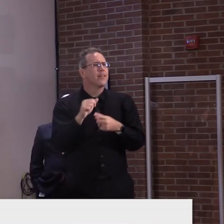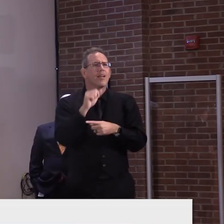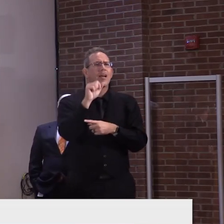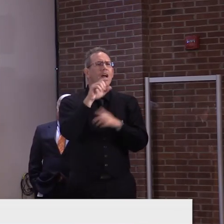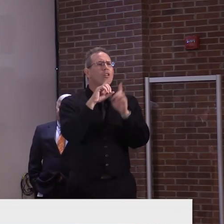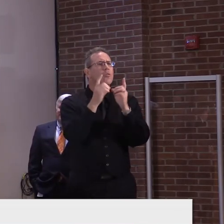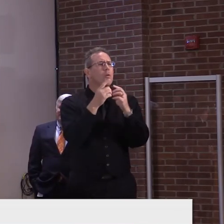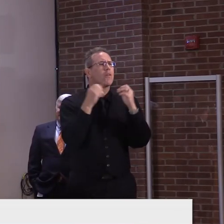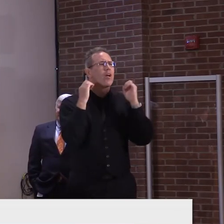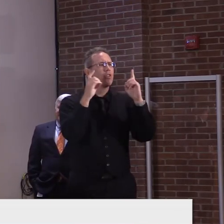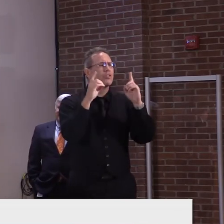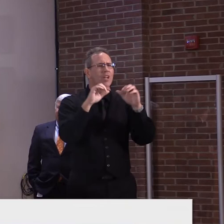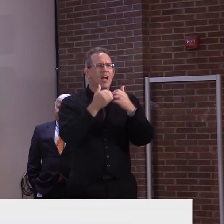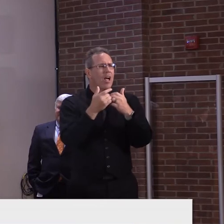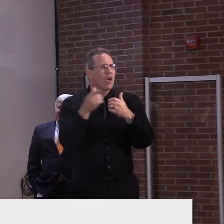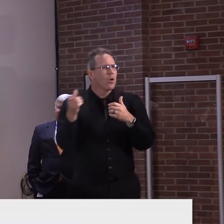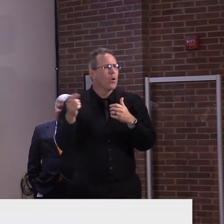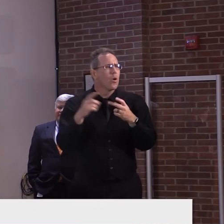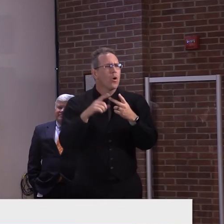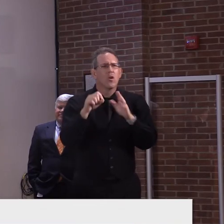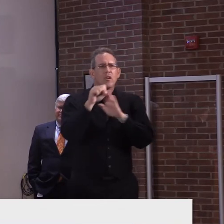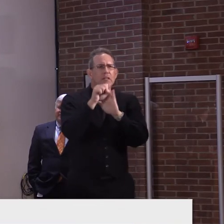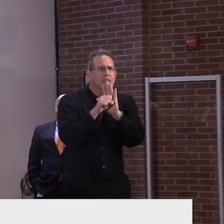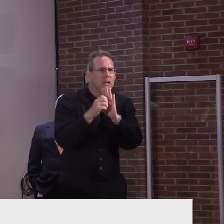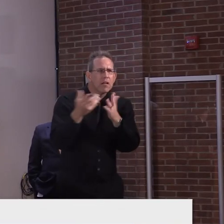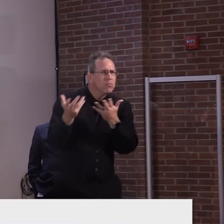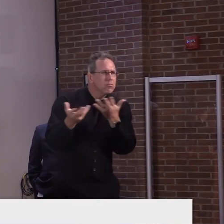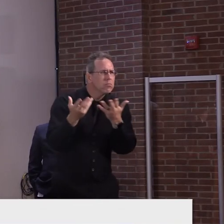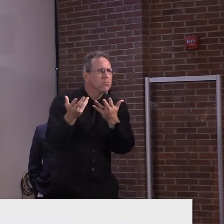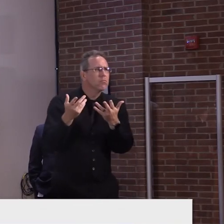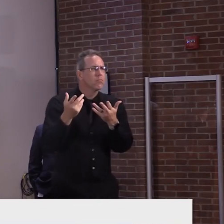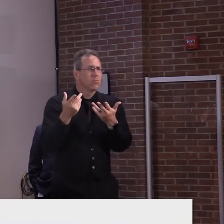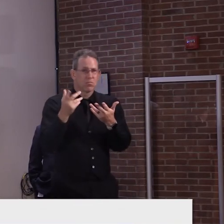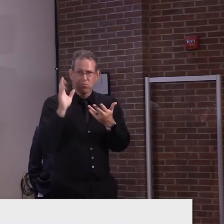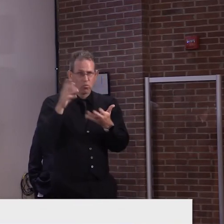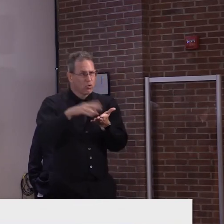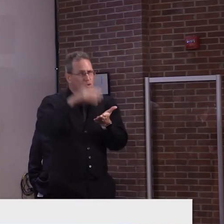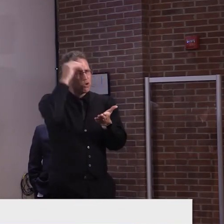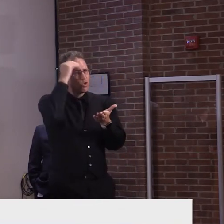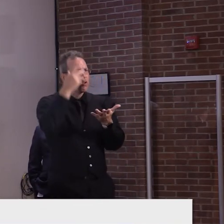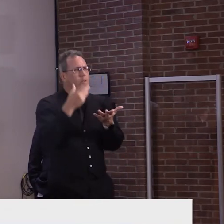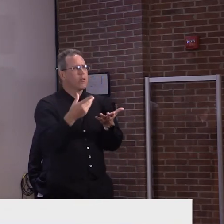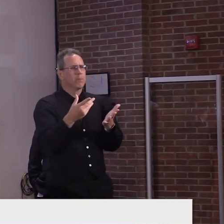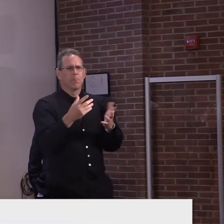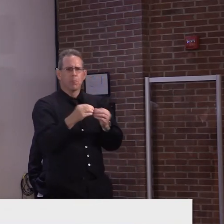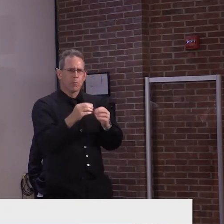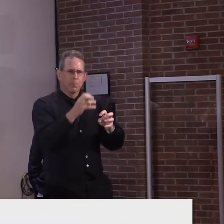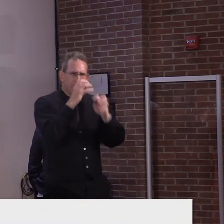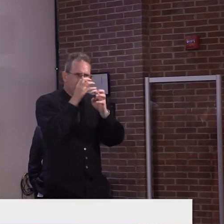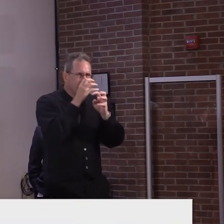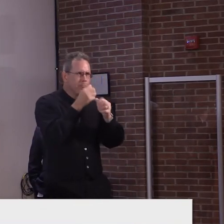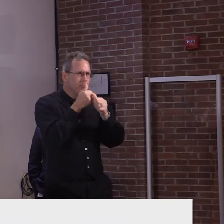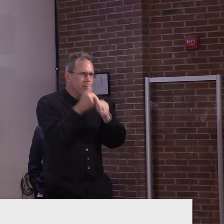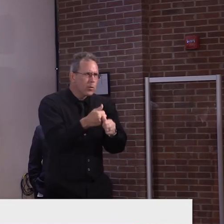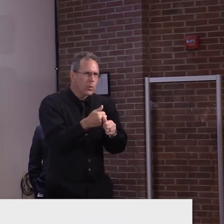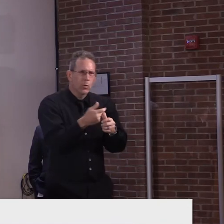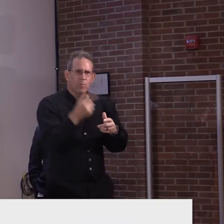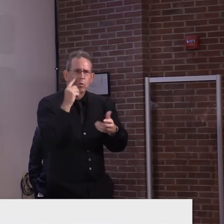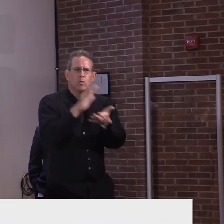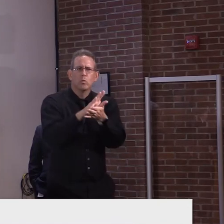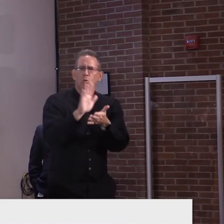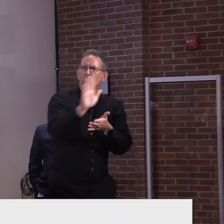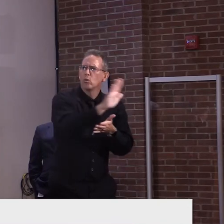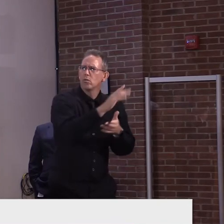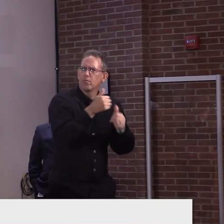state in general to consider stricter guidance or further guidance for schools related to